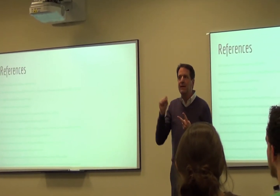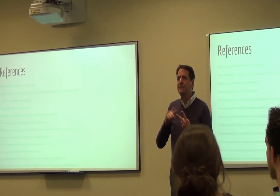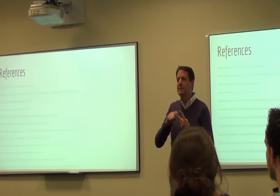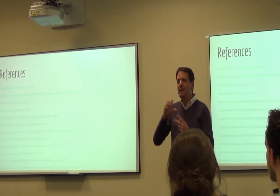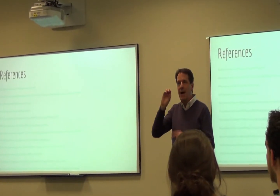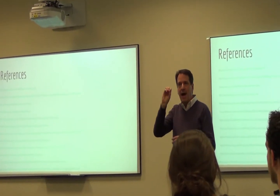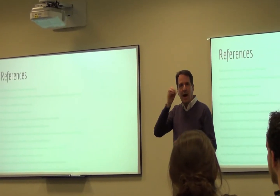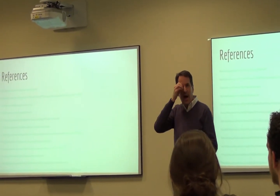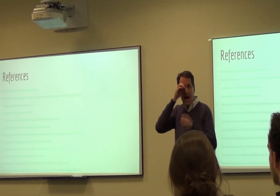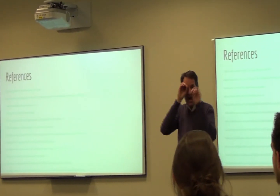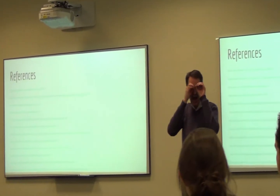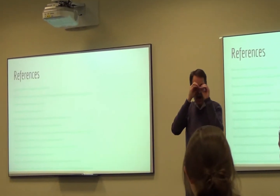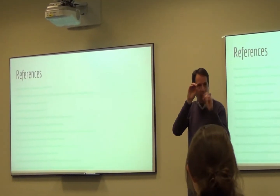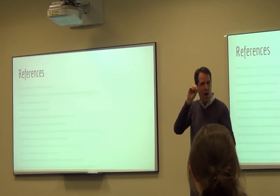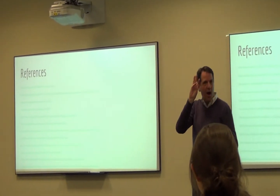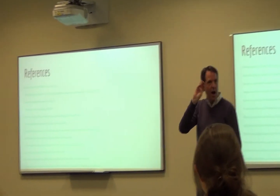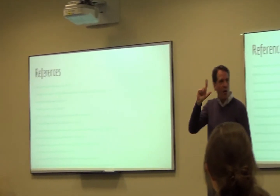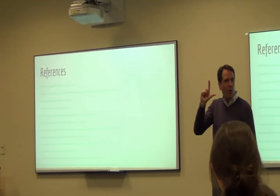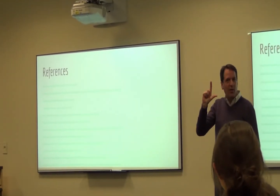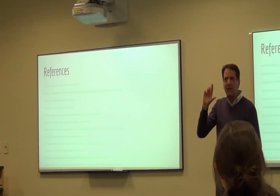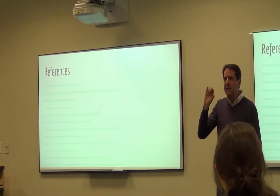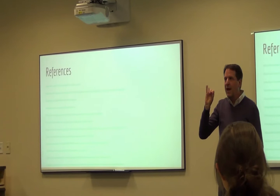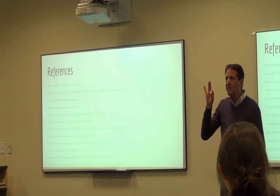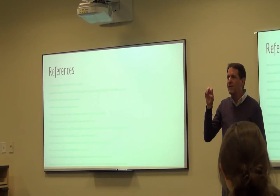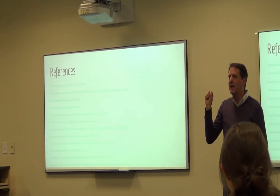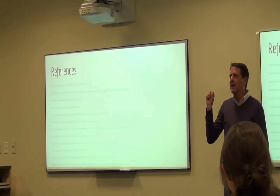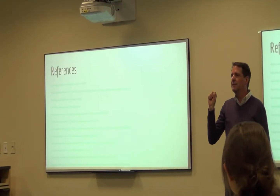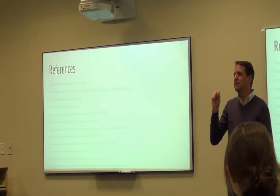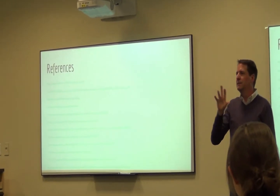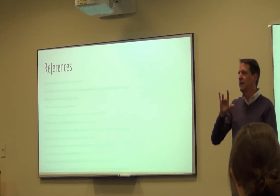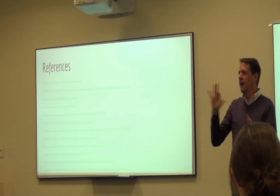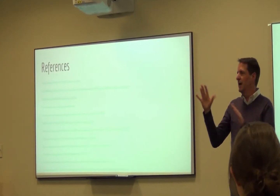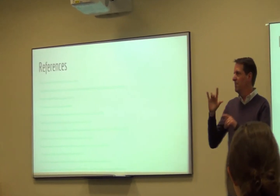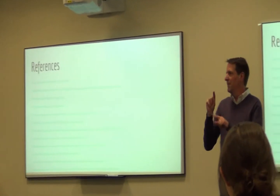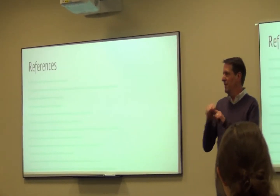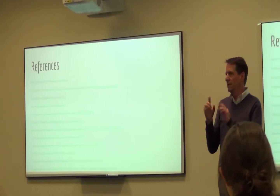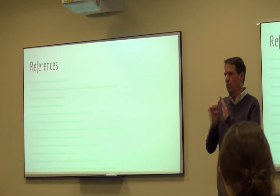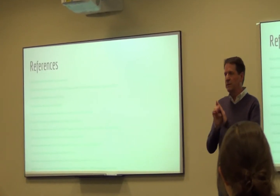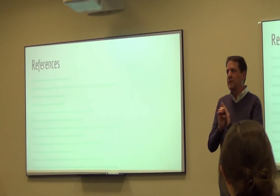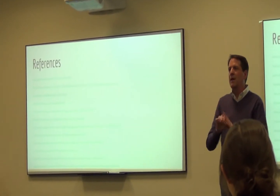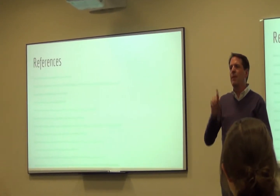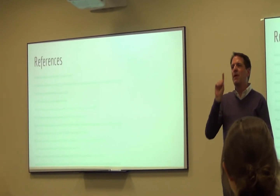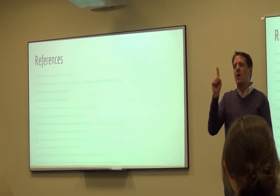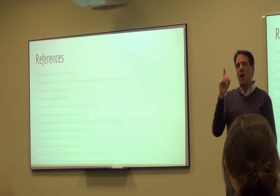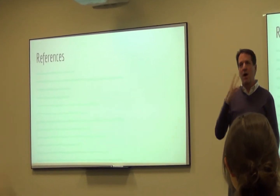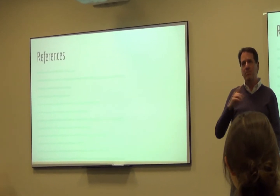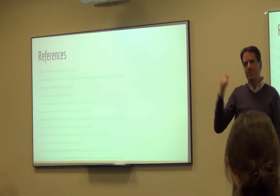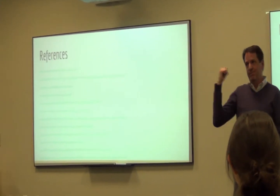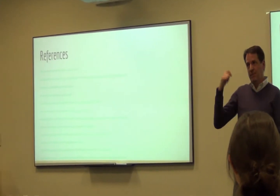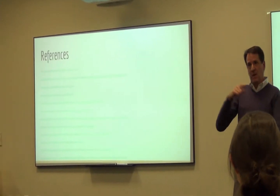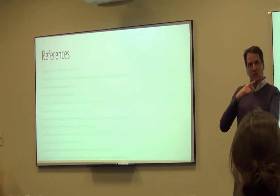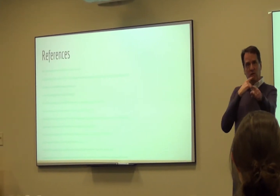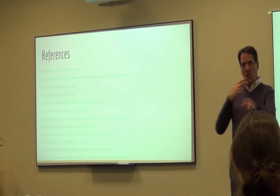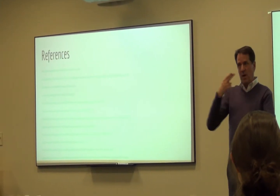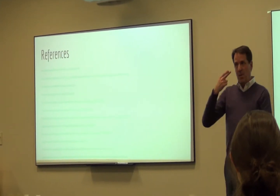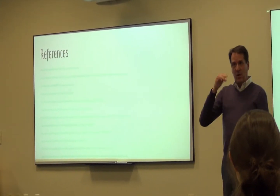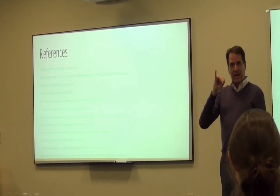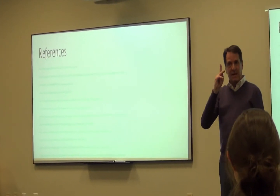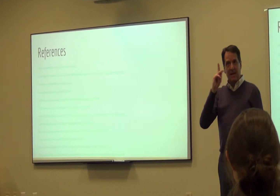cat cafes. They have owl cafes. That's one example of pop culture, modern pop